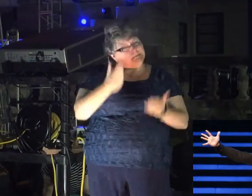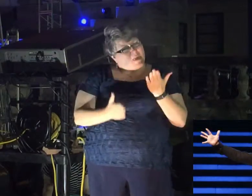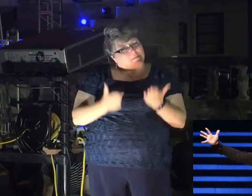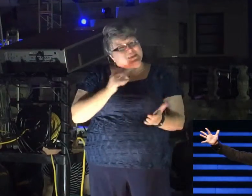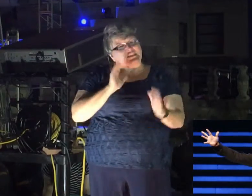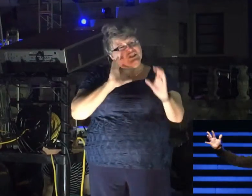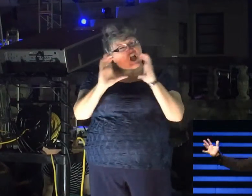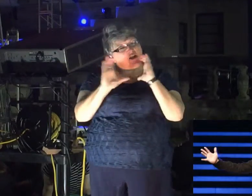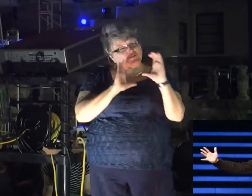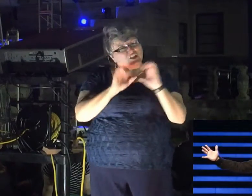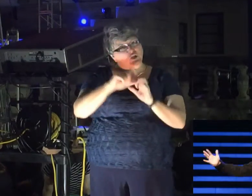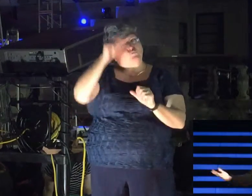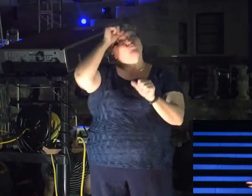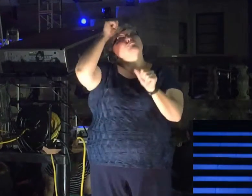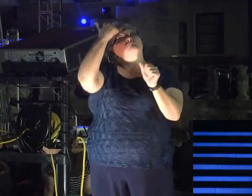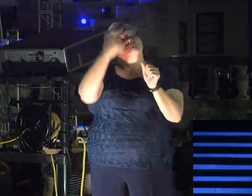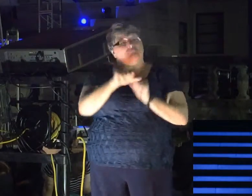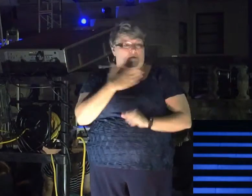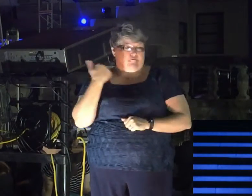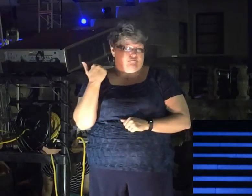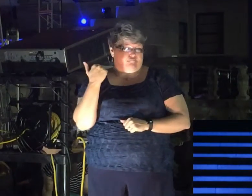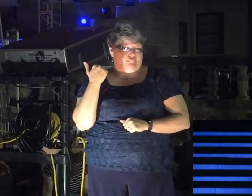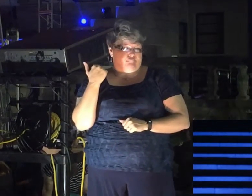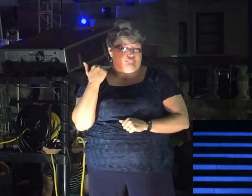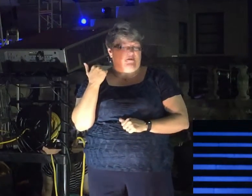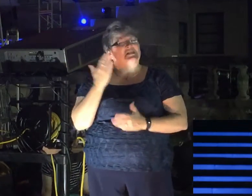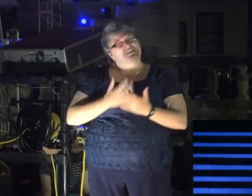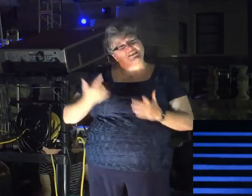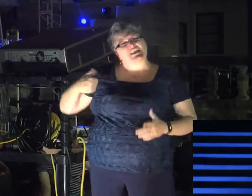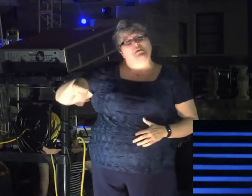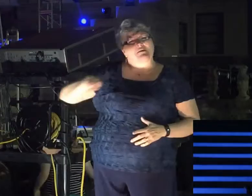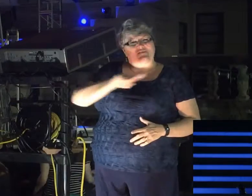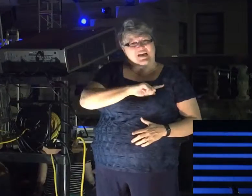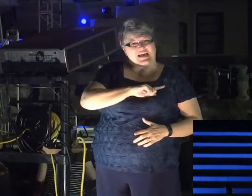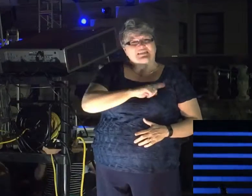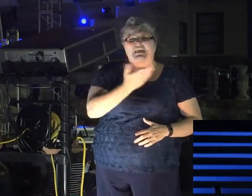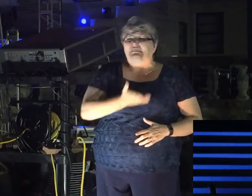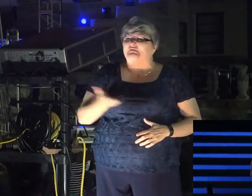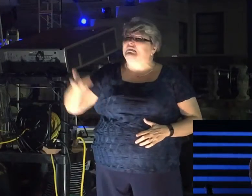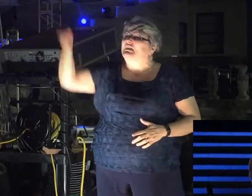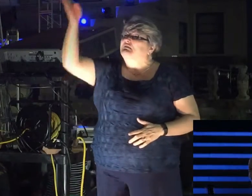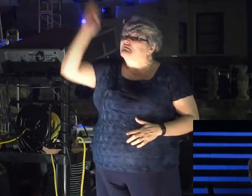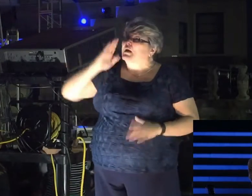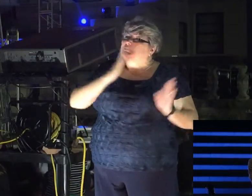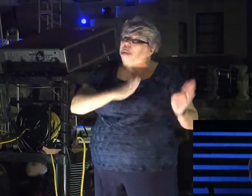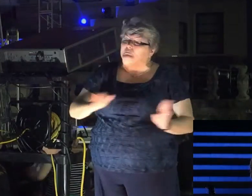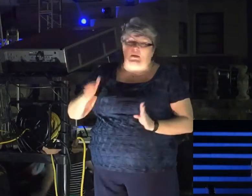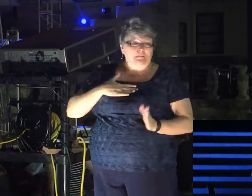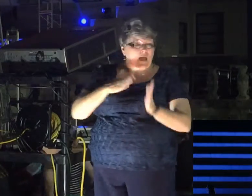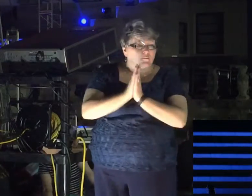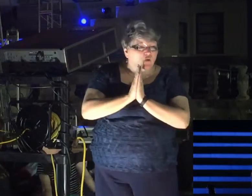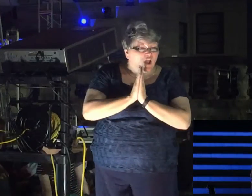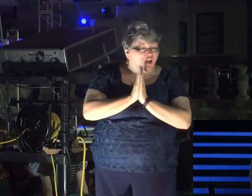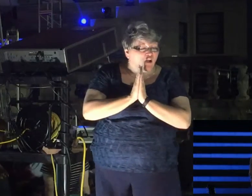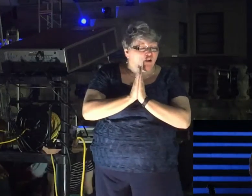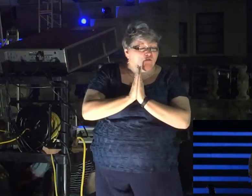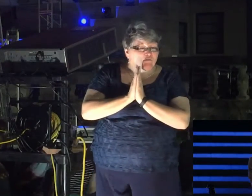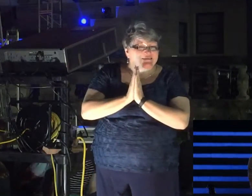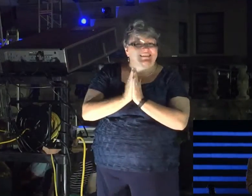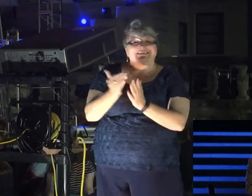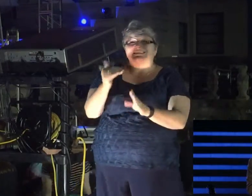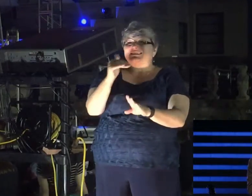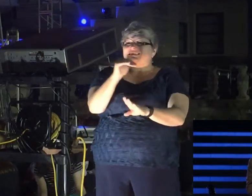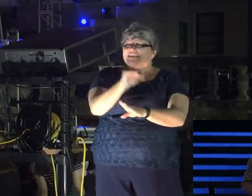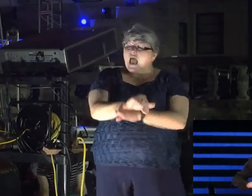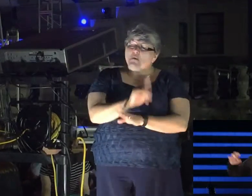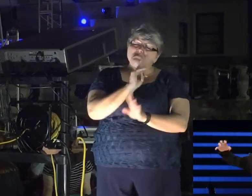will make this conversation more memorable. And I think for some of us, there's some things God has for us tonight. And my prayer is that